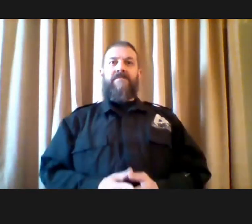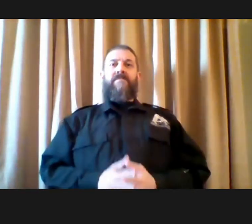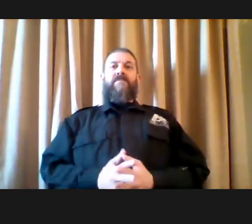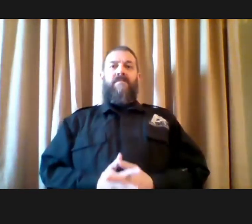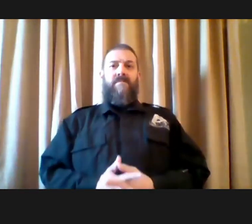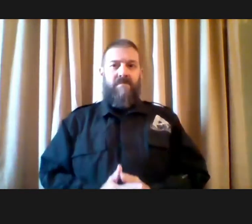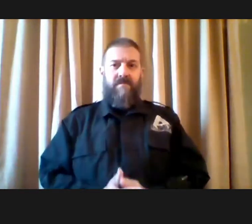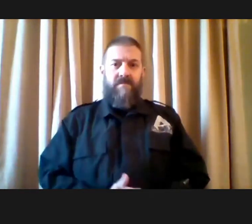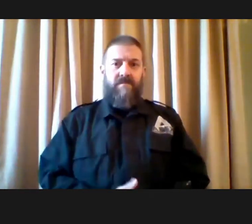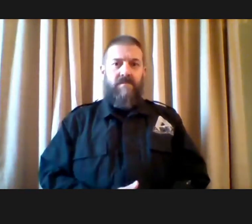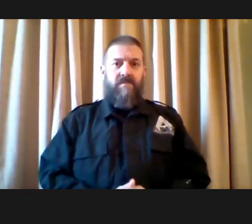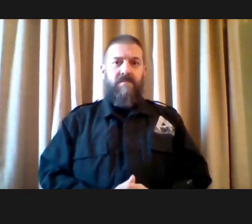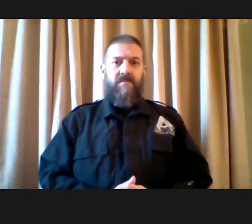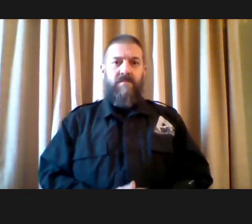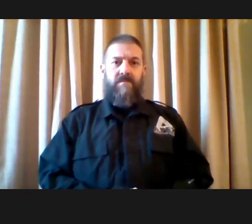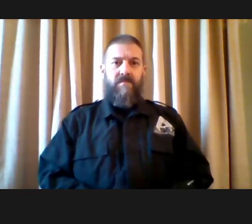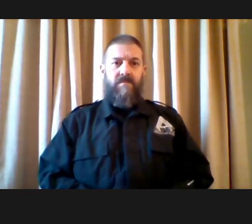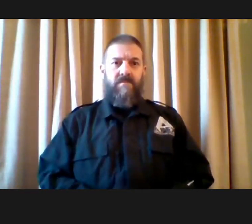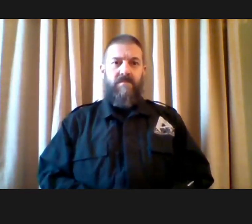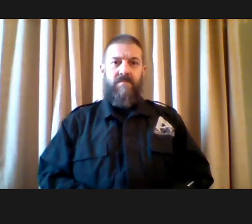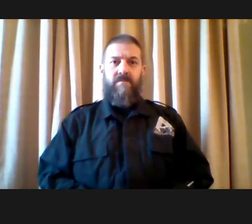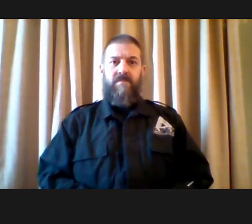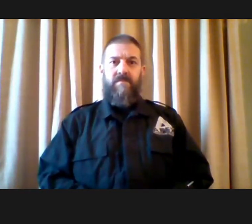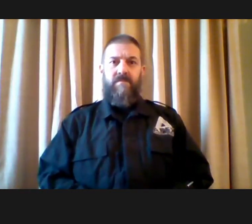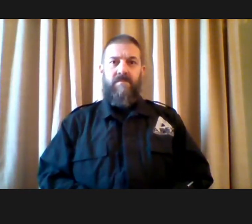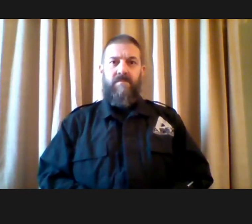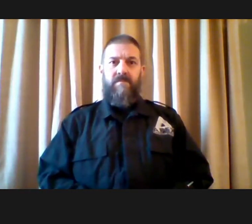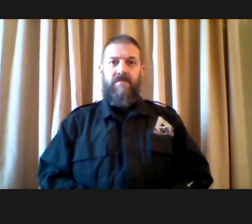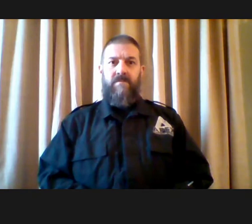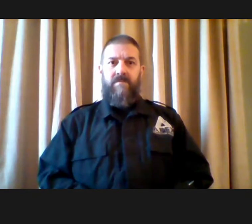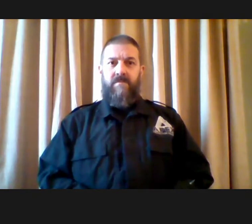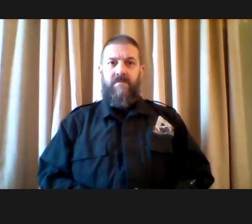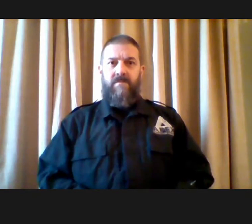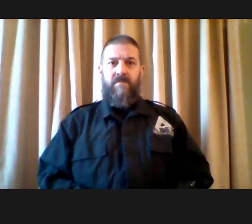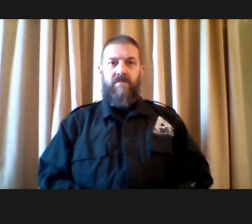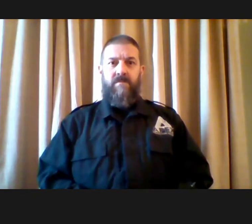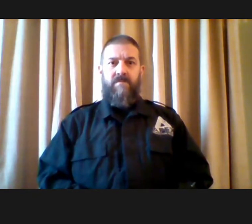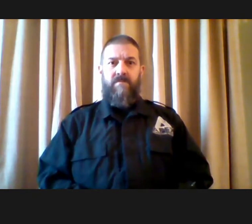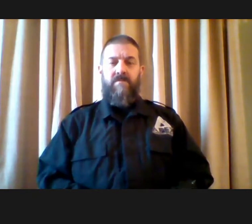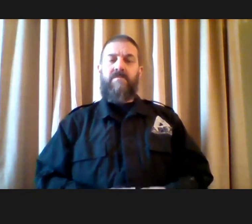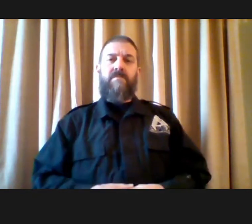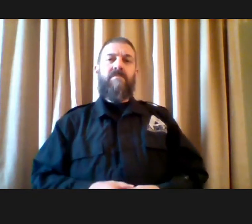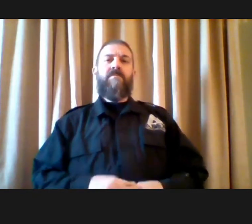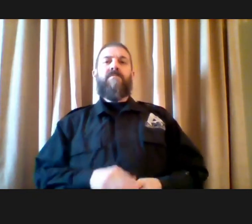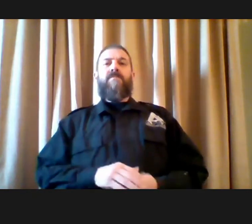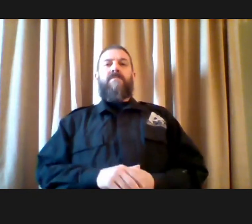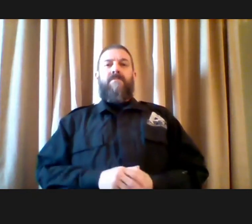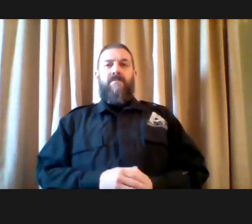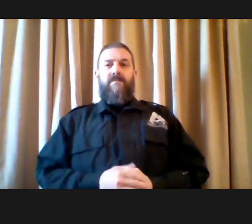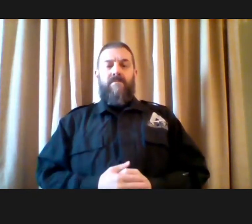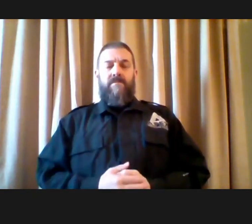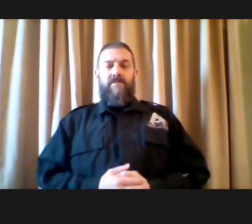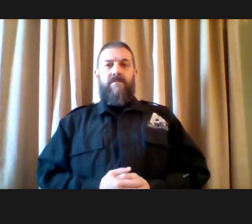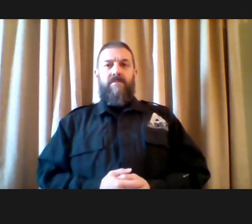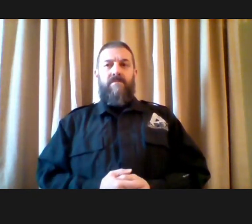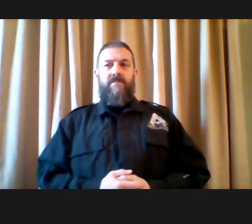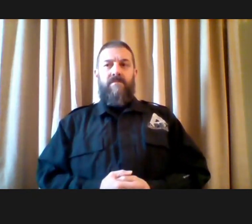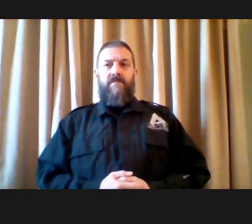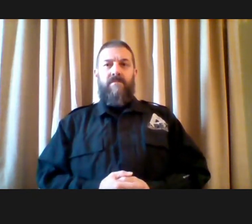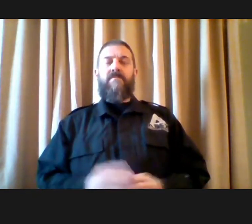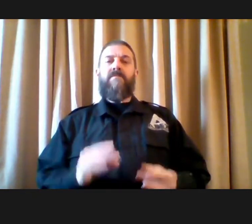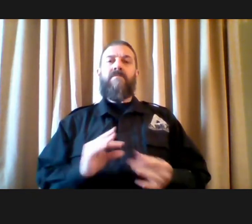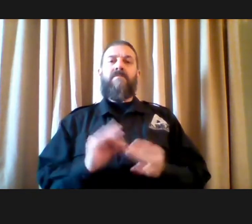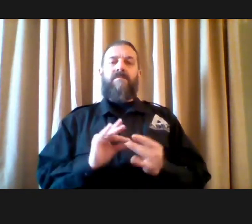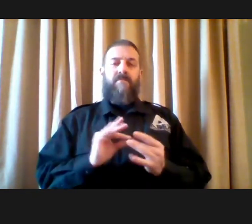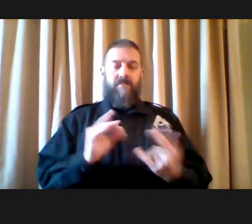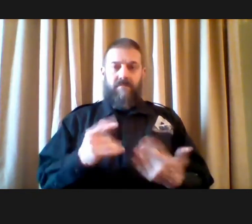allows a mountain lion to be a mountain lion, right? Mm-hmm. And that's what I always tell people. We live here in Arizona, and we have all kinds